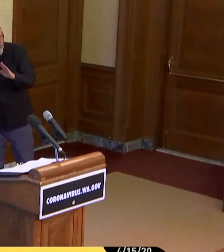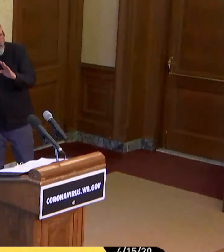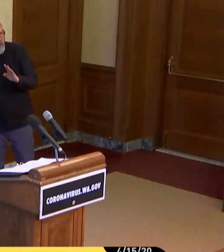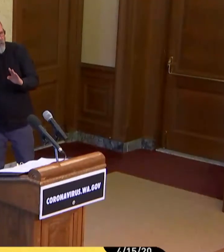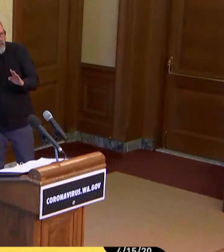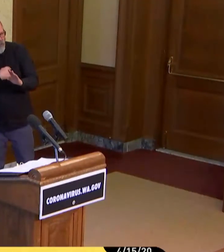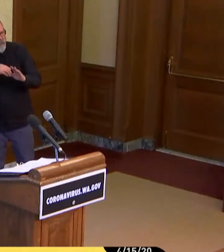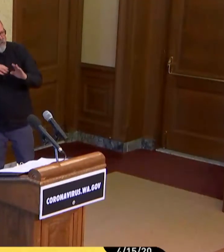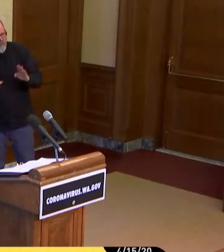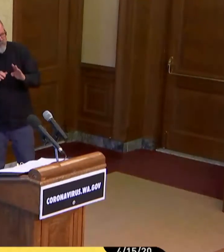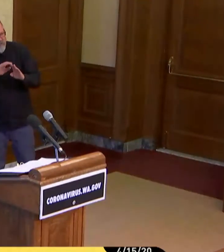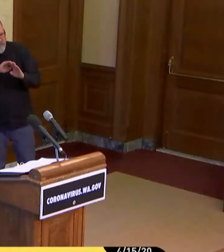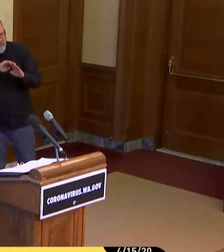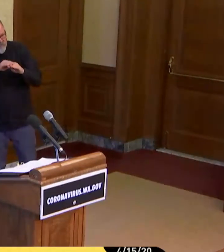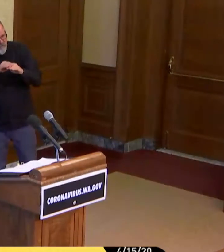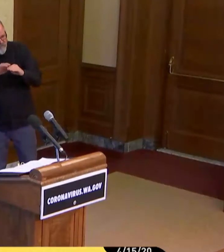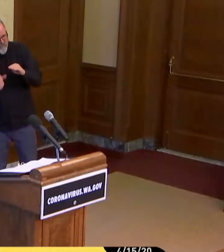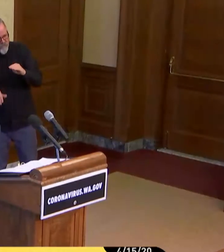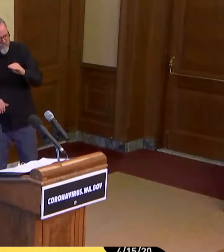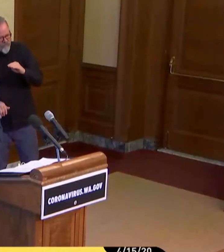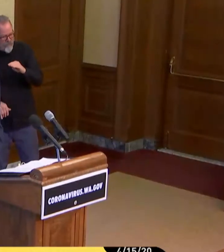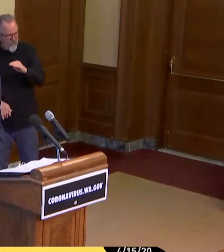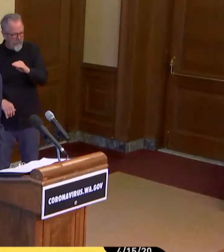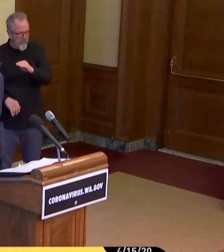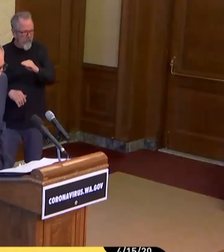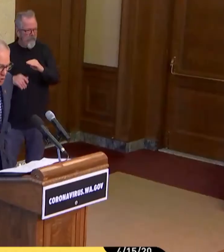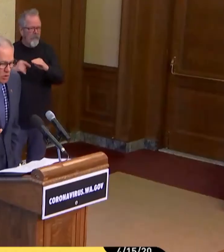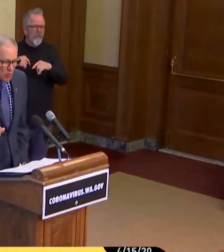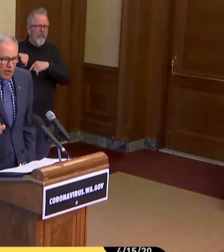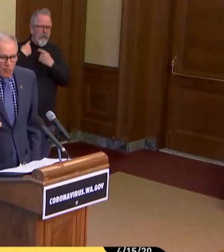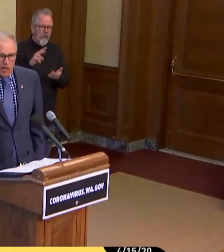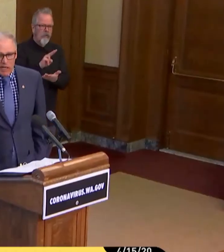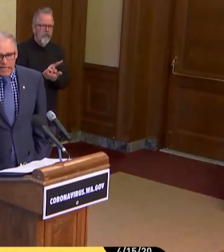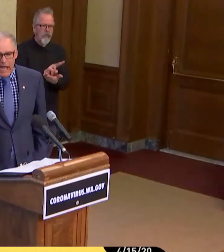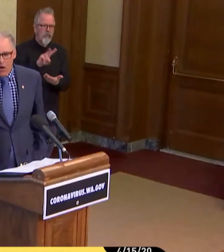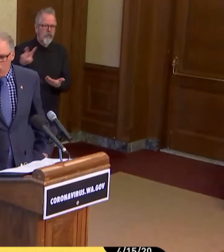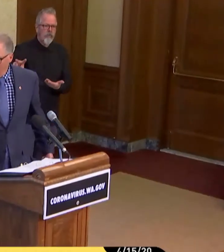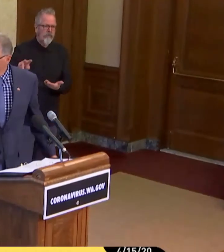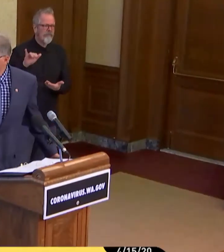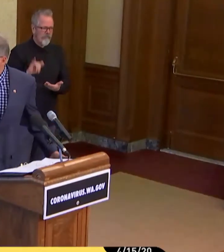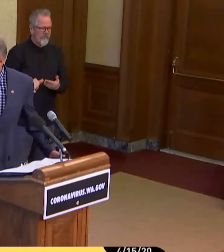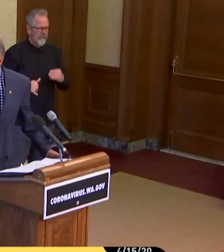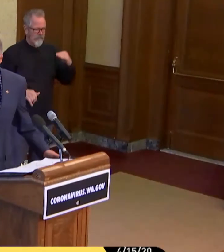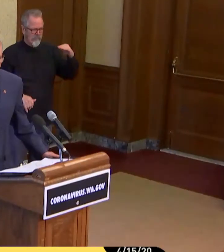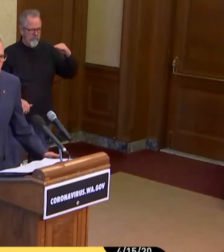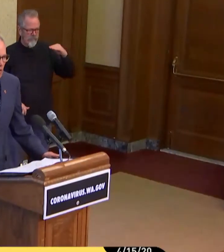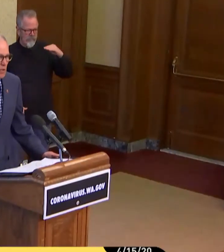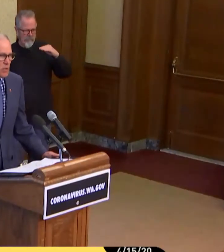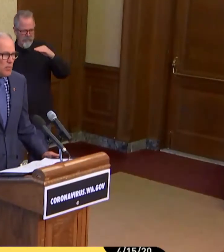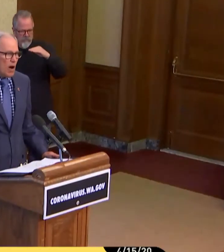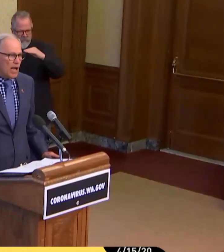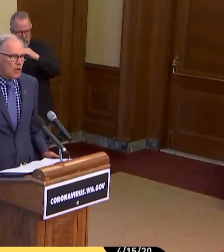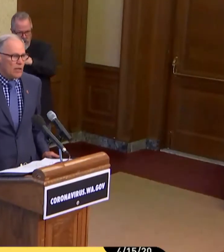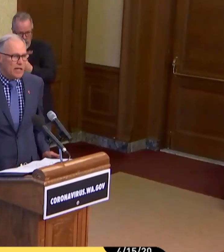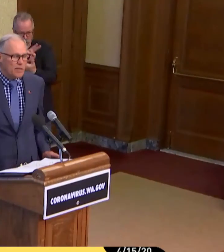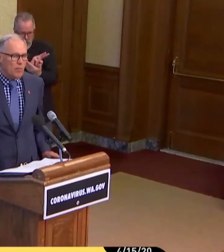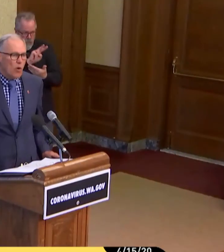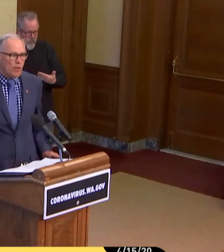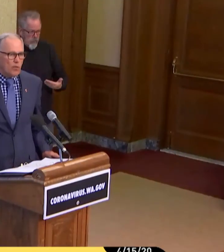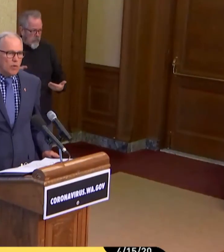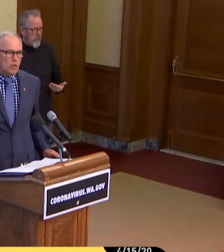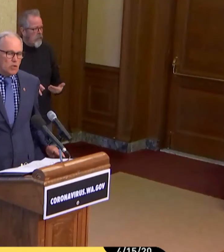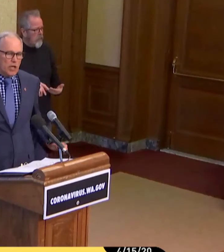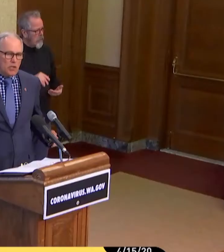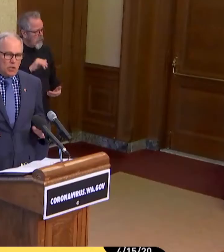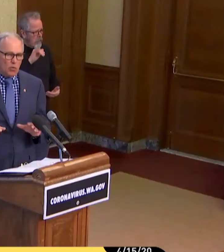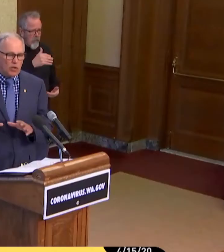flat in the last couple of weeks. That's good news that we have bent it down, but the trouble is the model at the